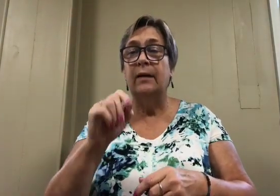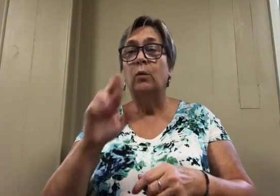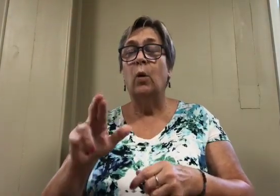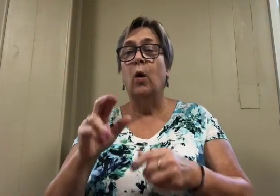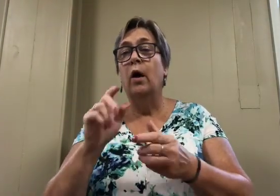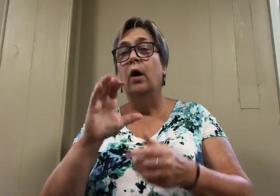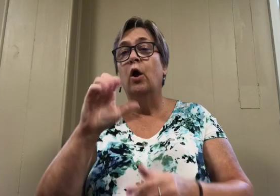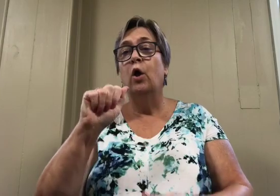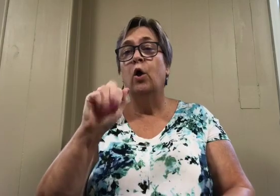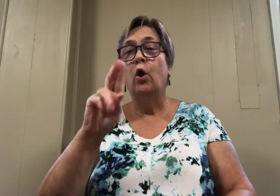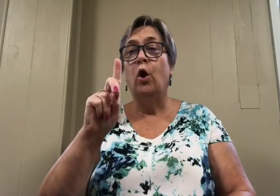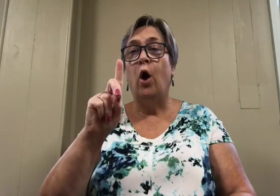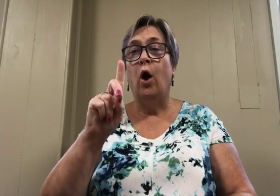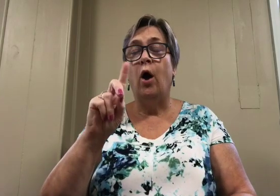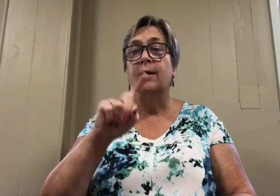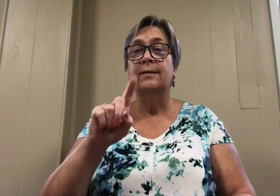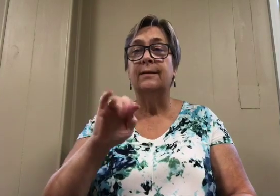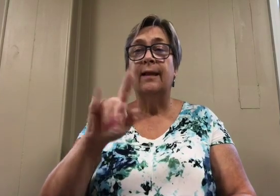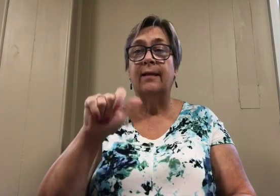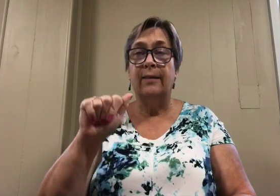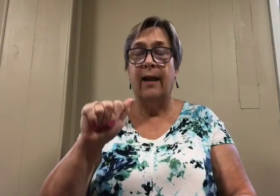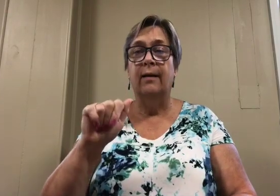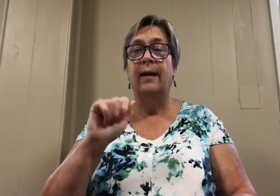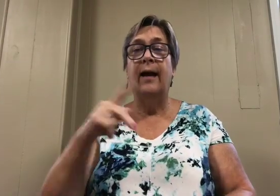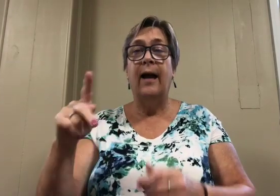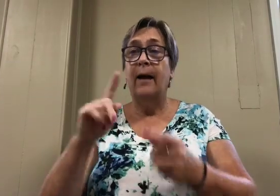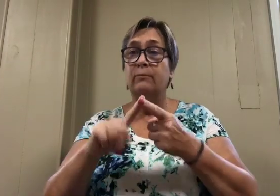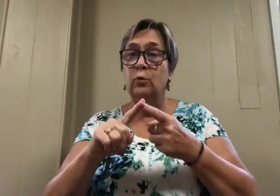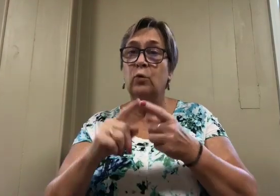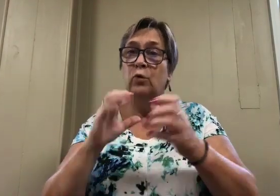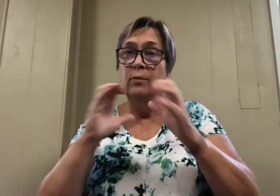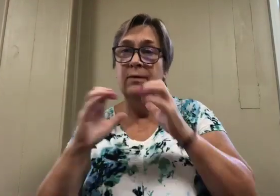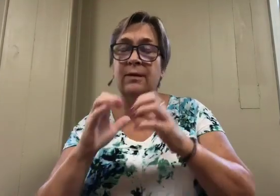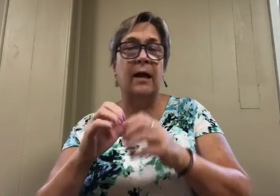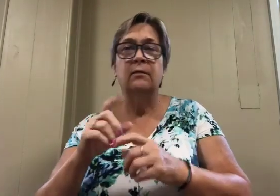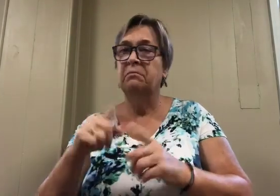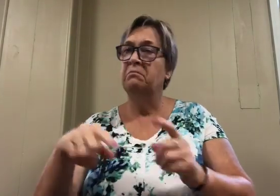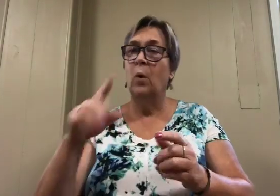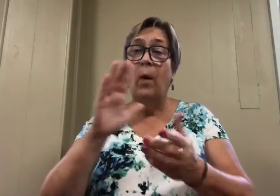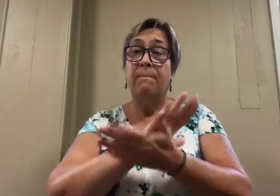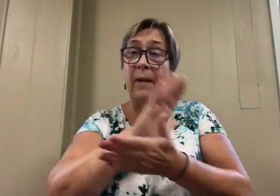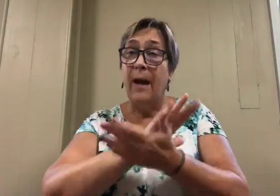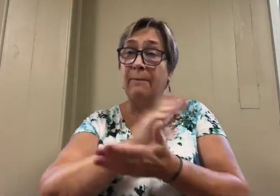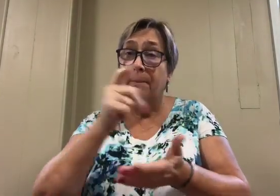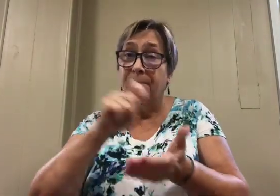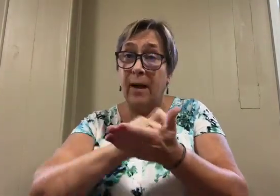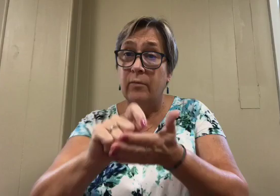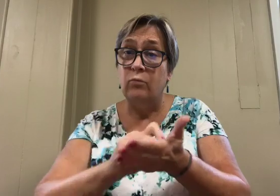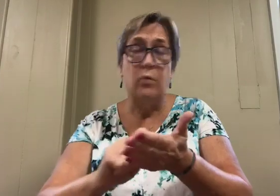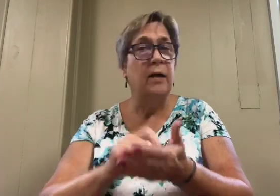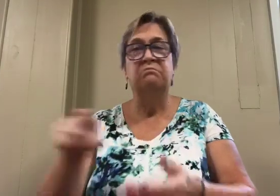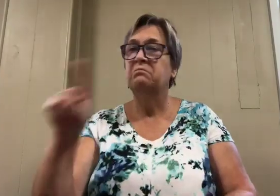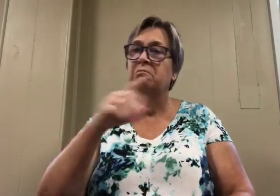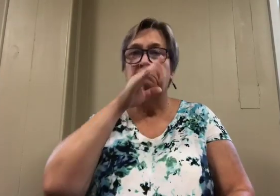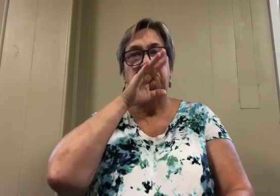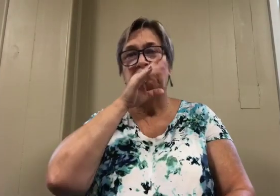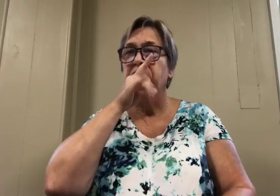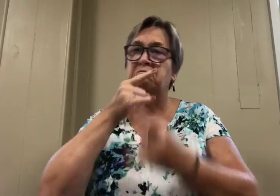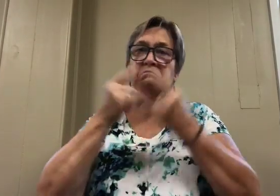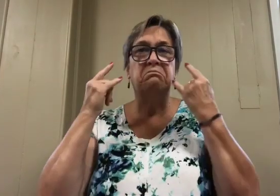write things out on paper or use apps like Cardzilla, which enable people to